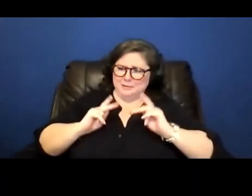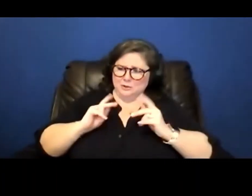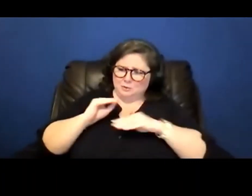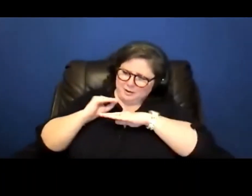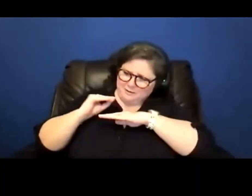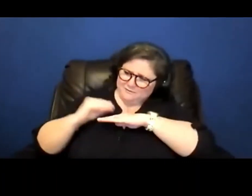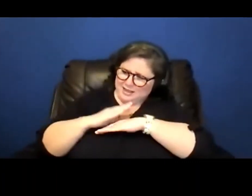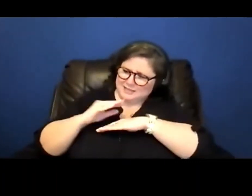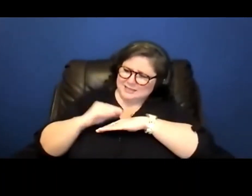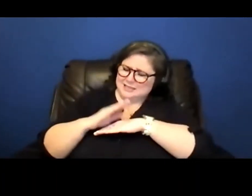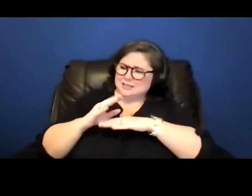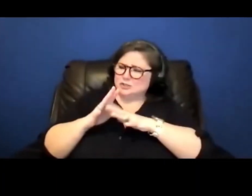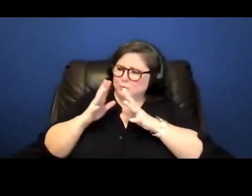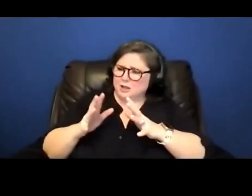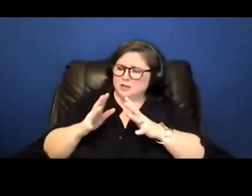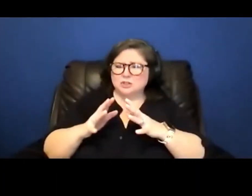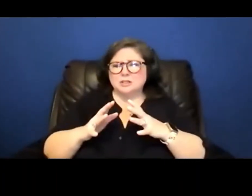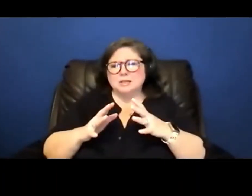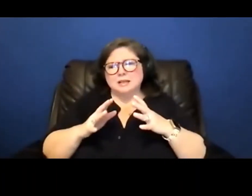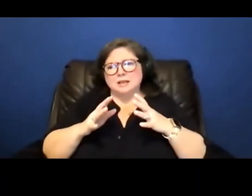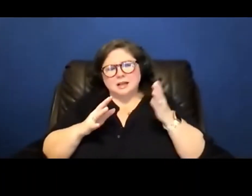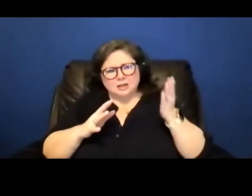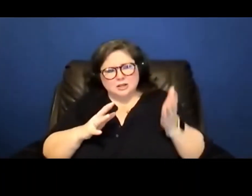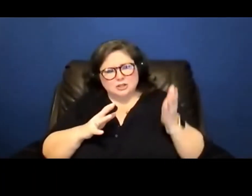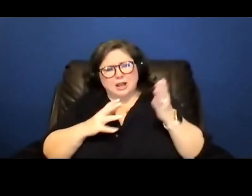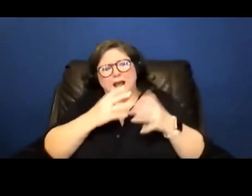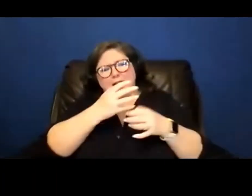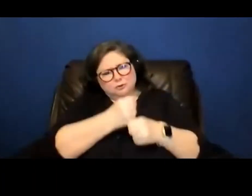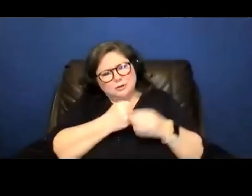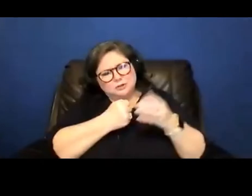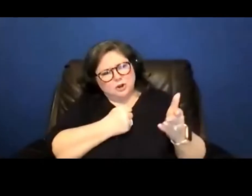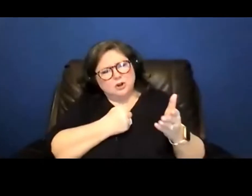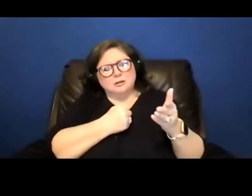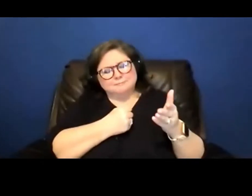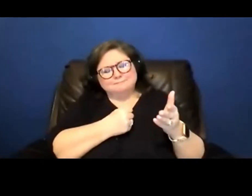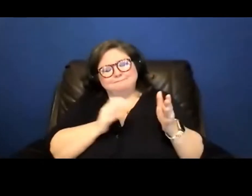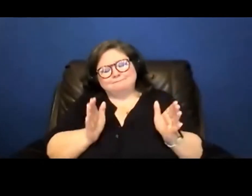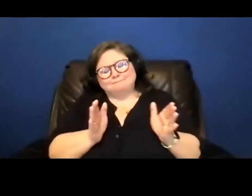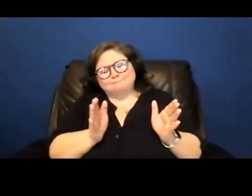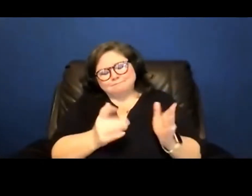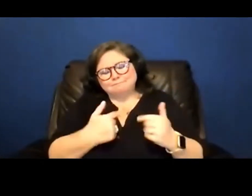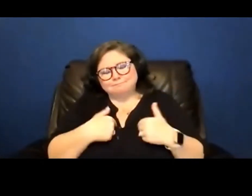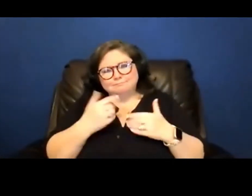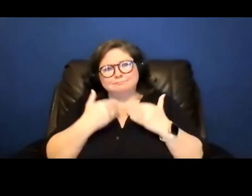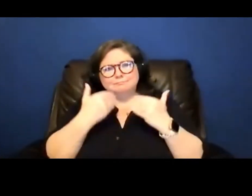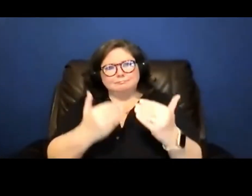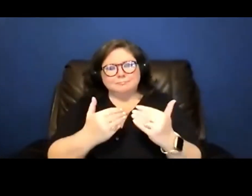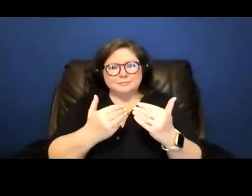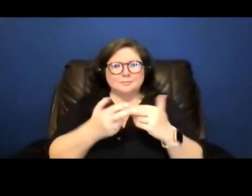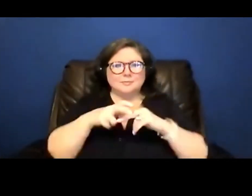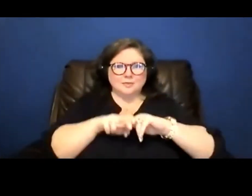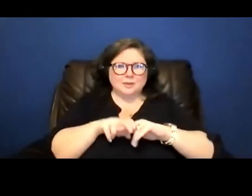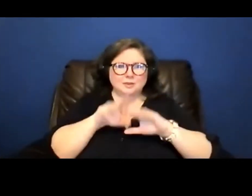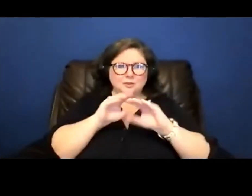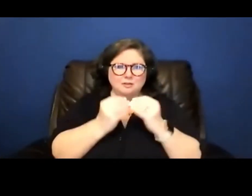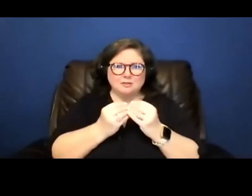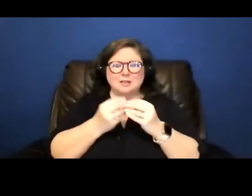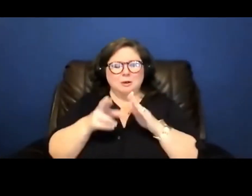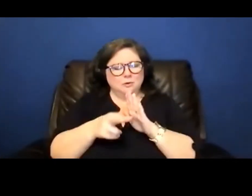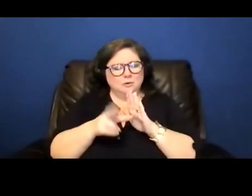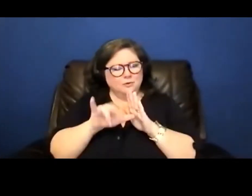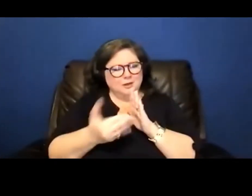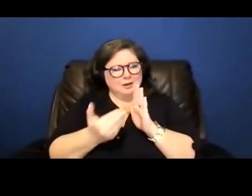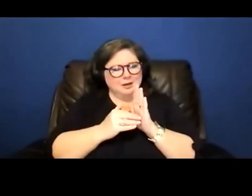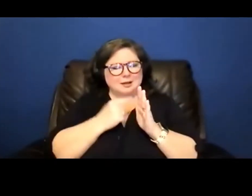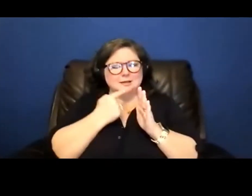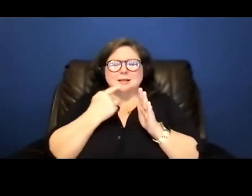affected, that's what kind of pushed me over to go ahead. And so when I sat there in that office, I went over that again and I said, I trust